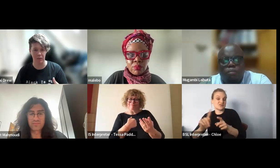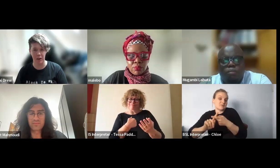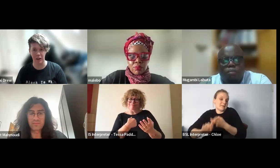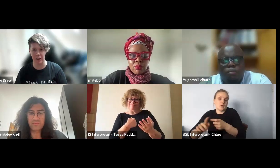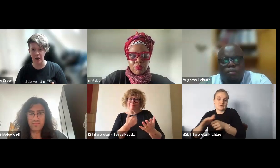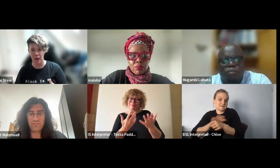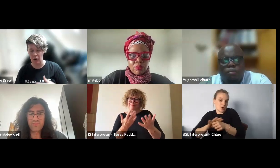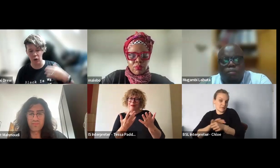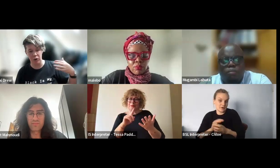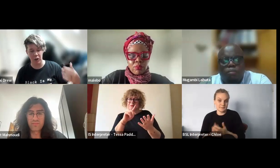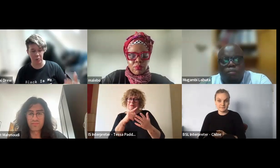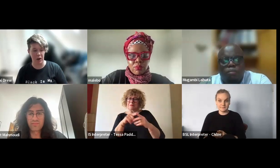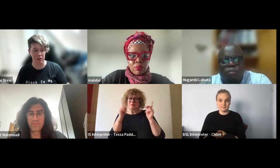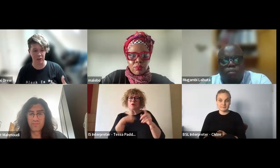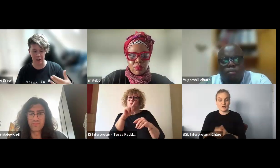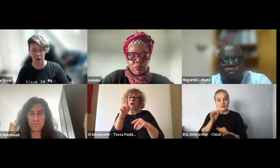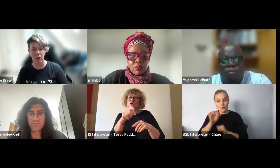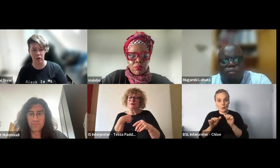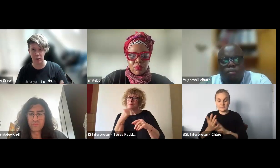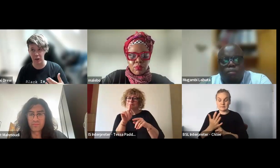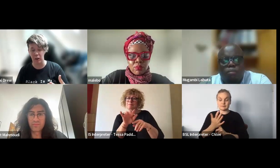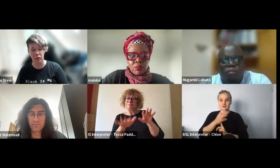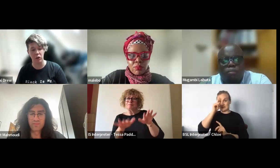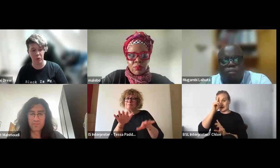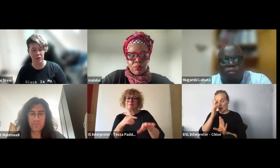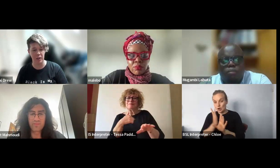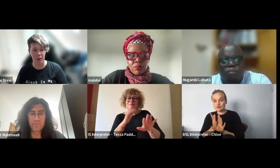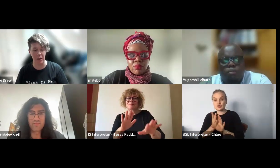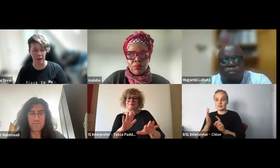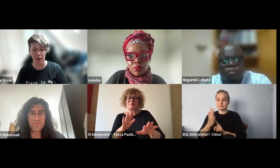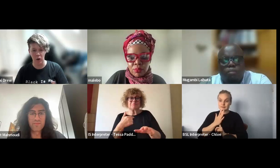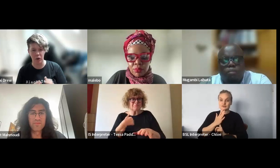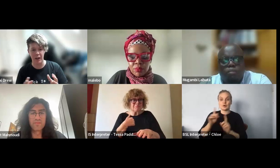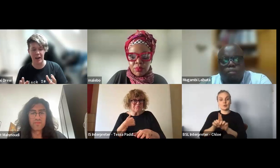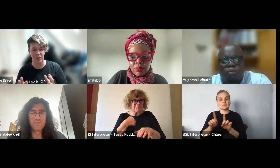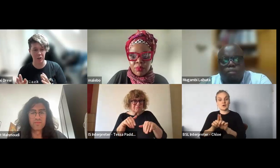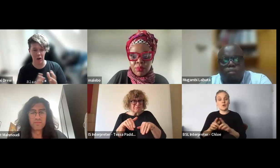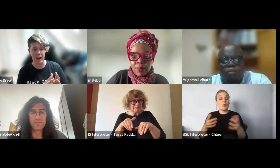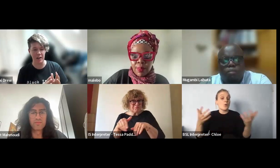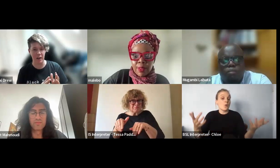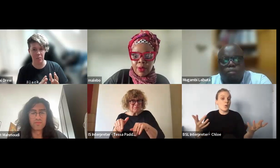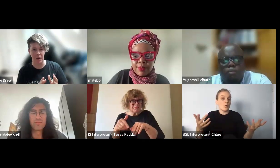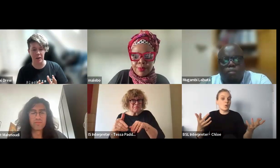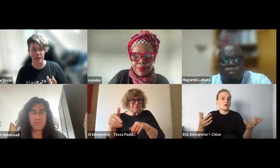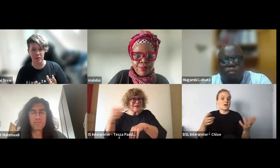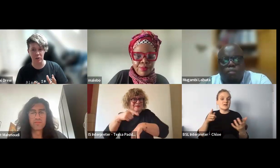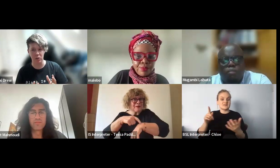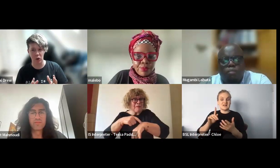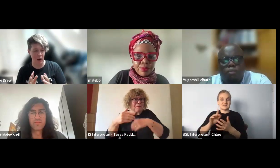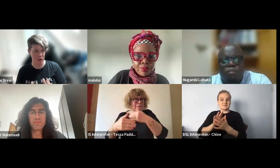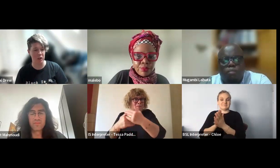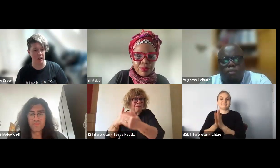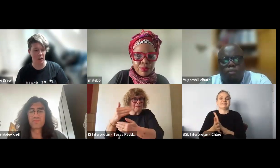in which I'm facing, the orders and the pressures and psychological pressure that I'm under? Or does that actually degrade my ability